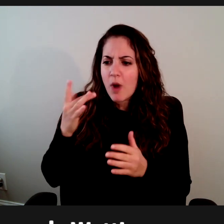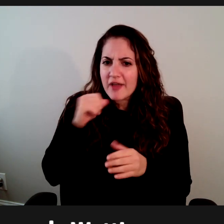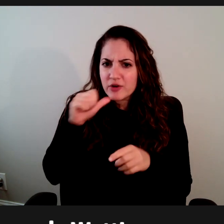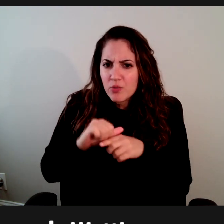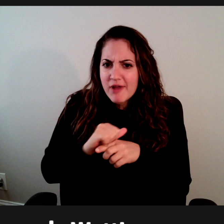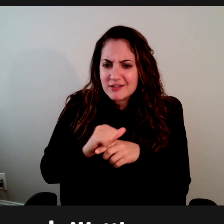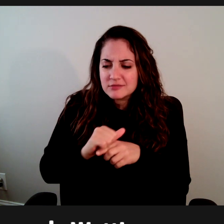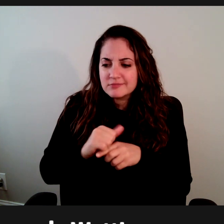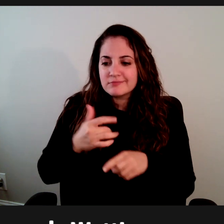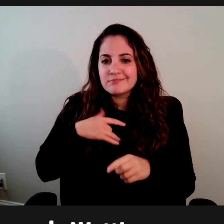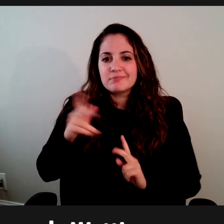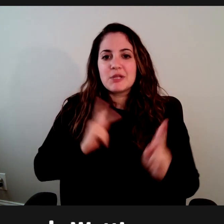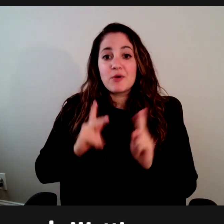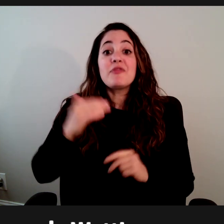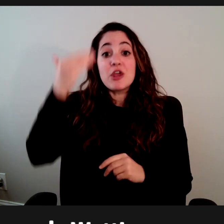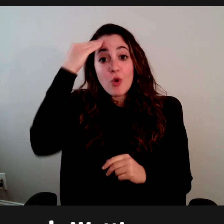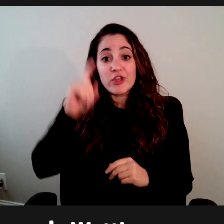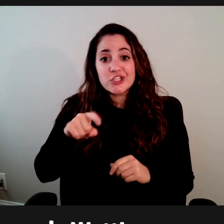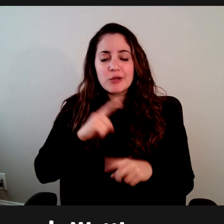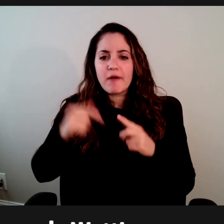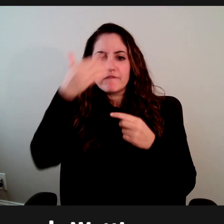Like why they don't do that? Yeah. They forget.